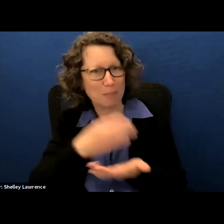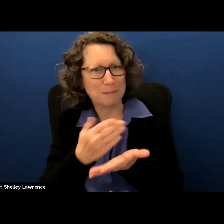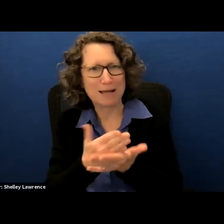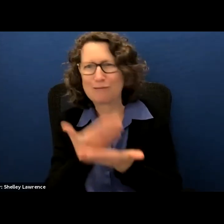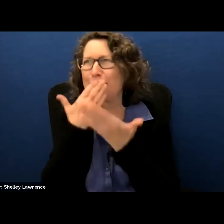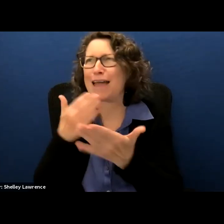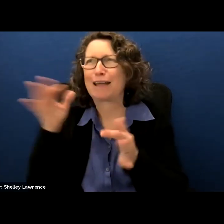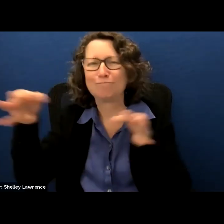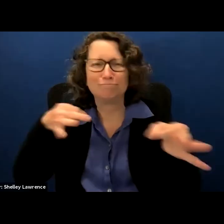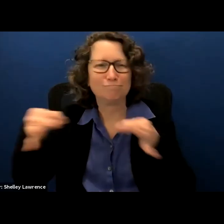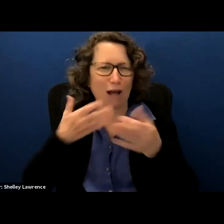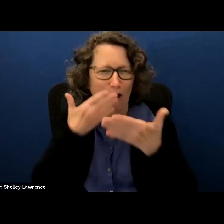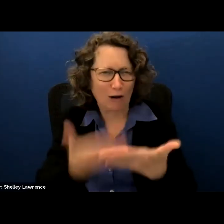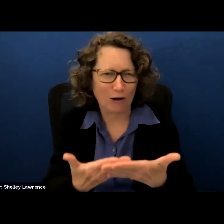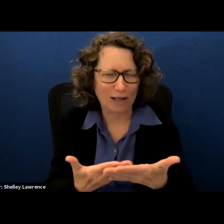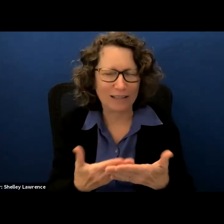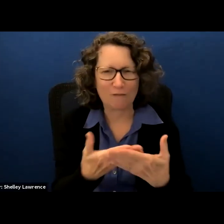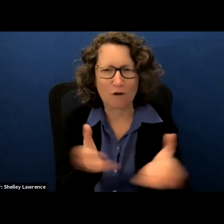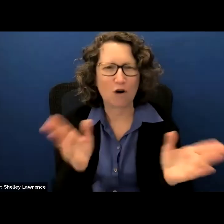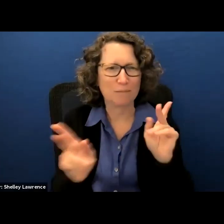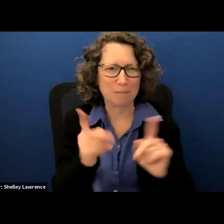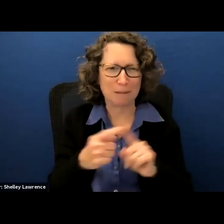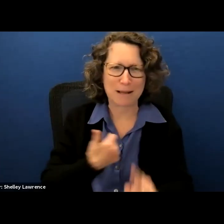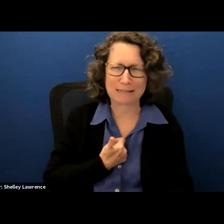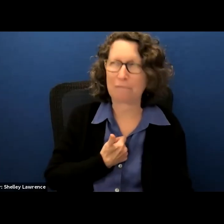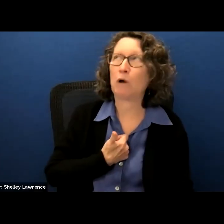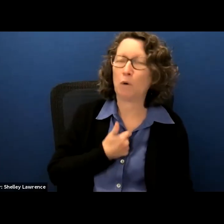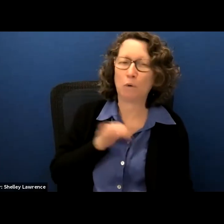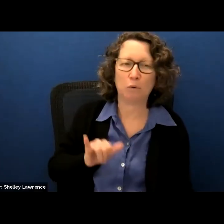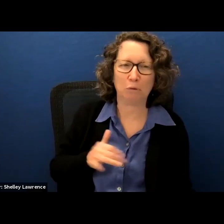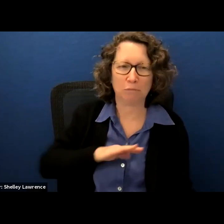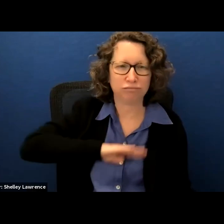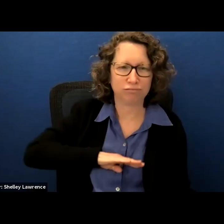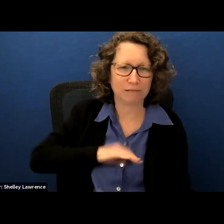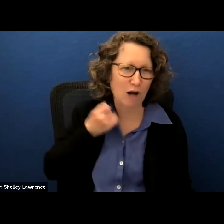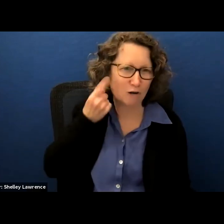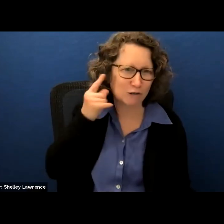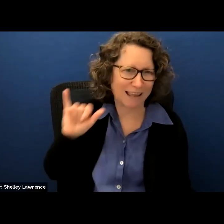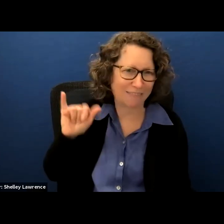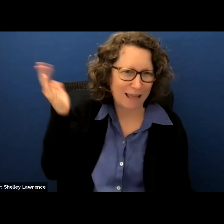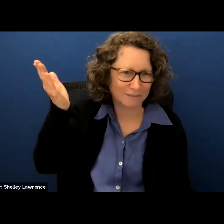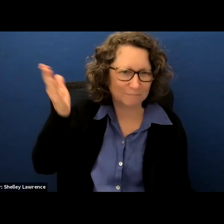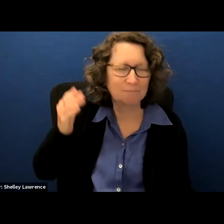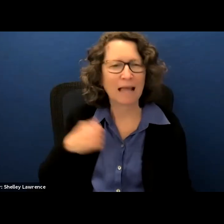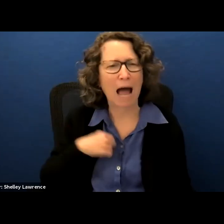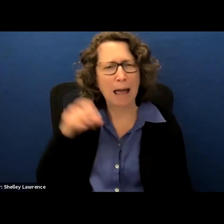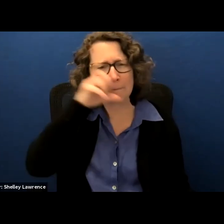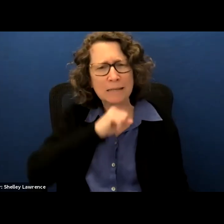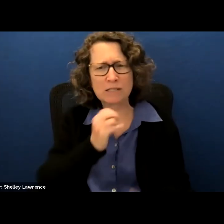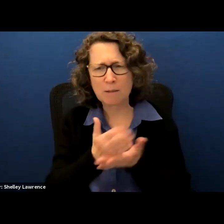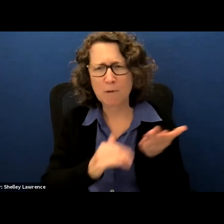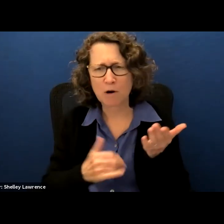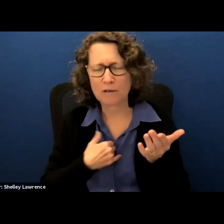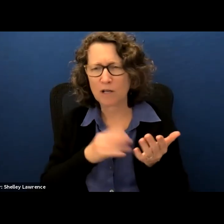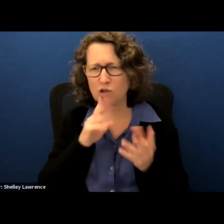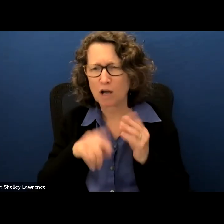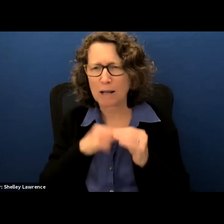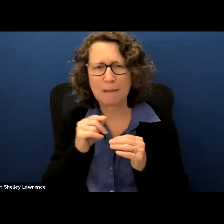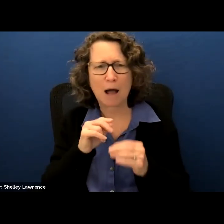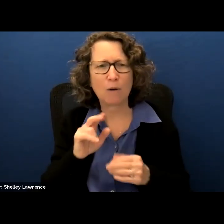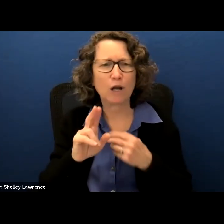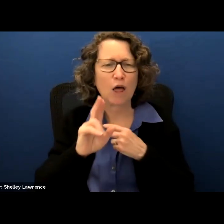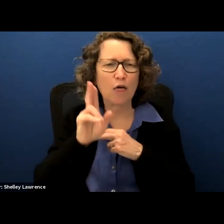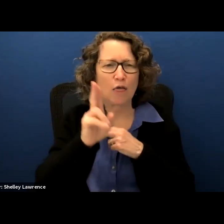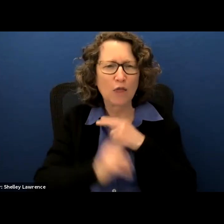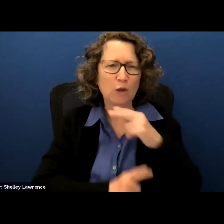you. To the general public and to myself, thank you so much. Good. I think I missed the part about, I was going to talk about the universal TK,